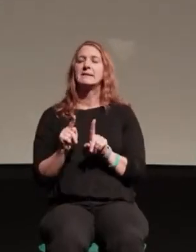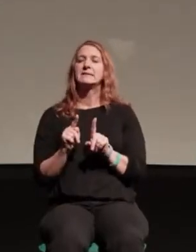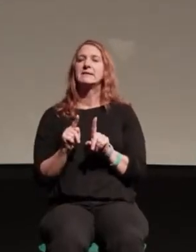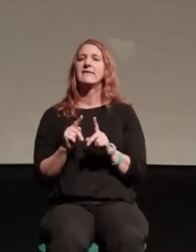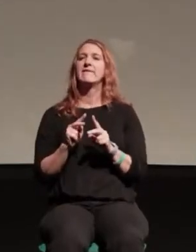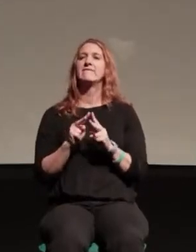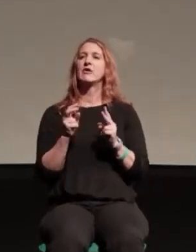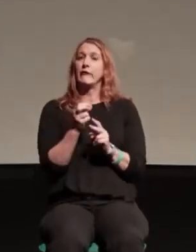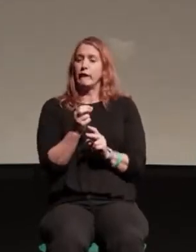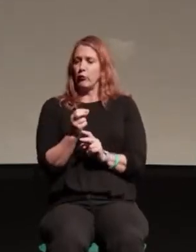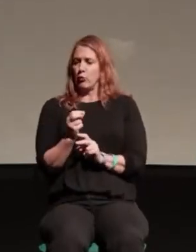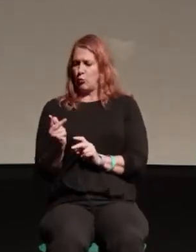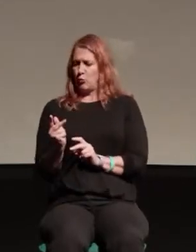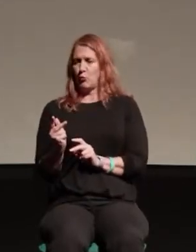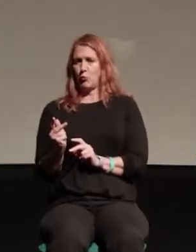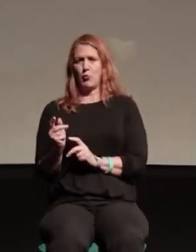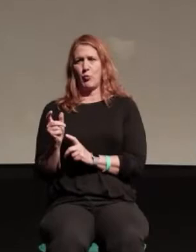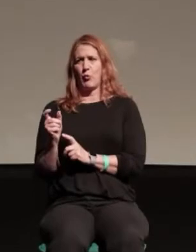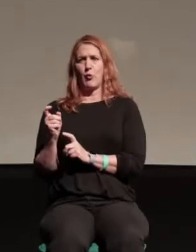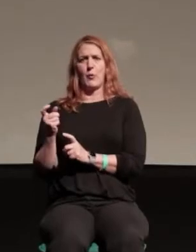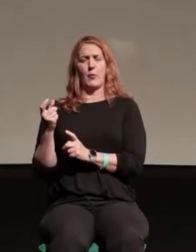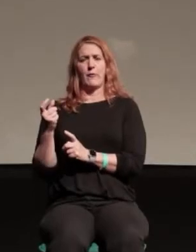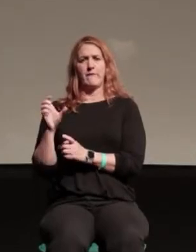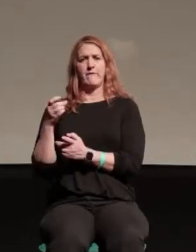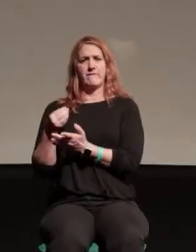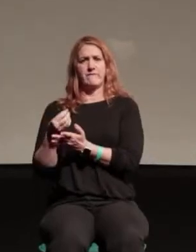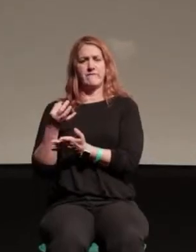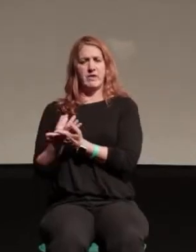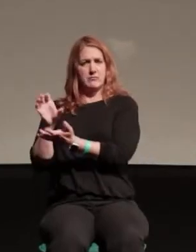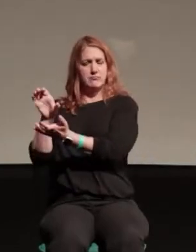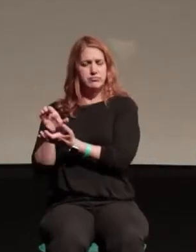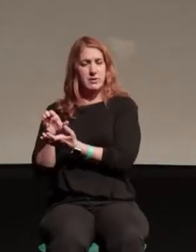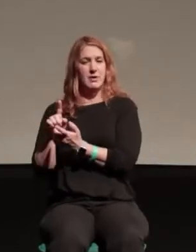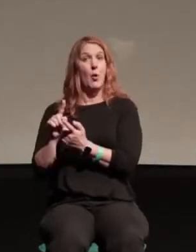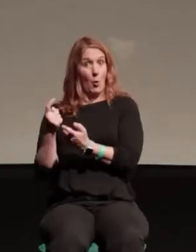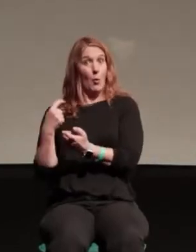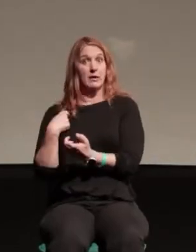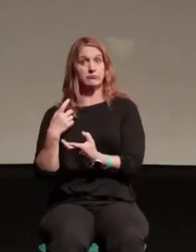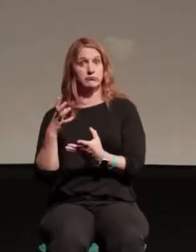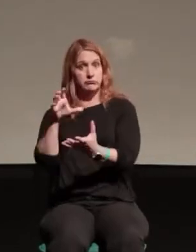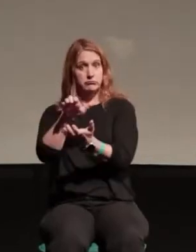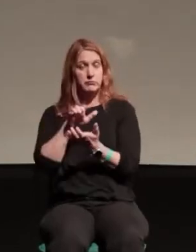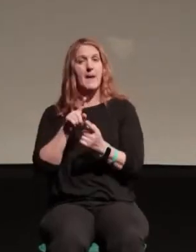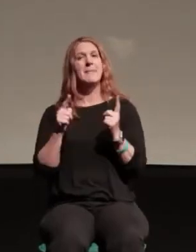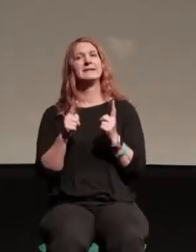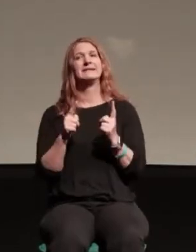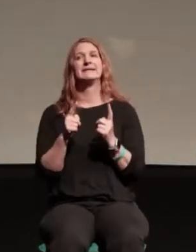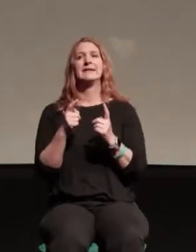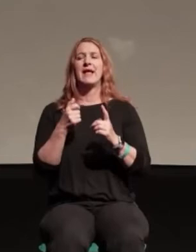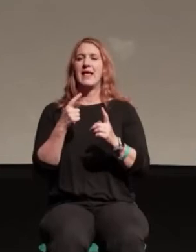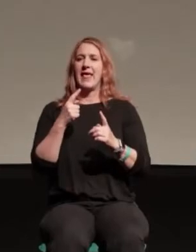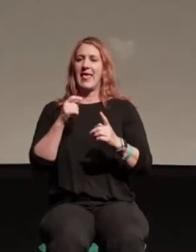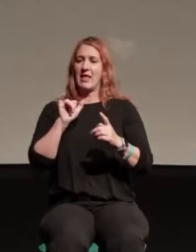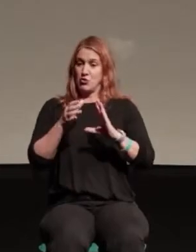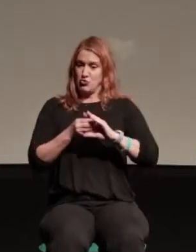very few, we got one of those grants, but there was a chipping away of what the